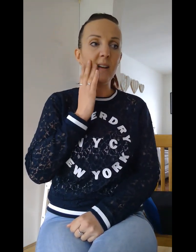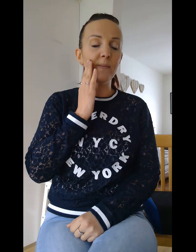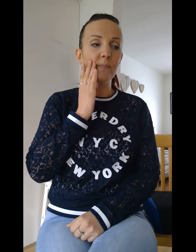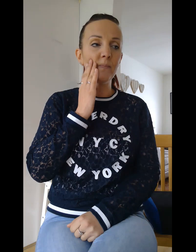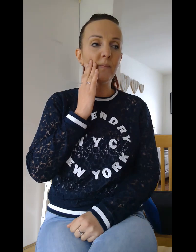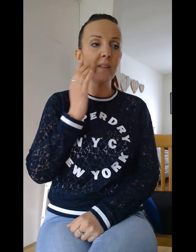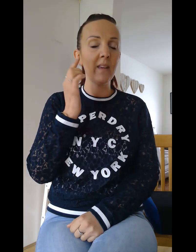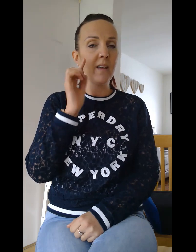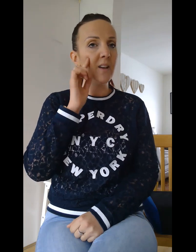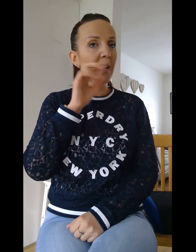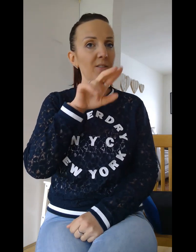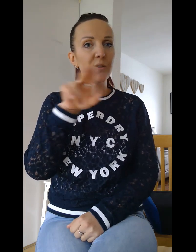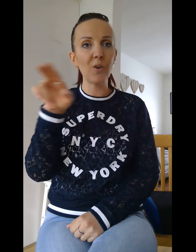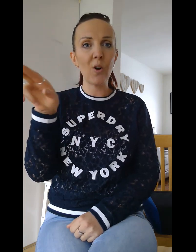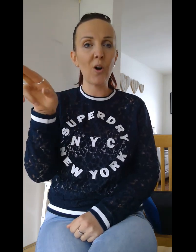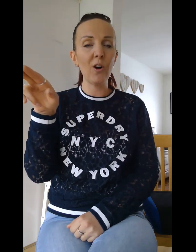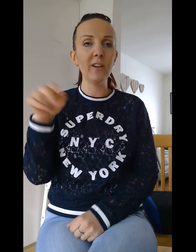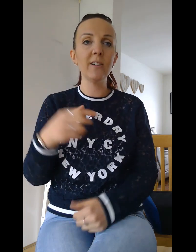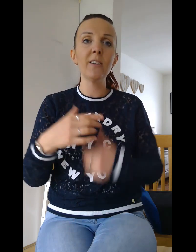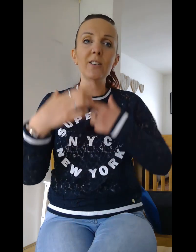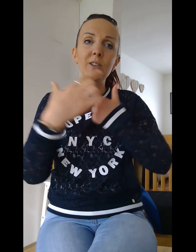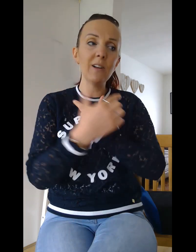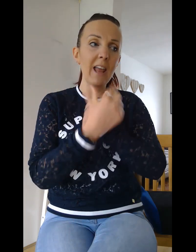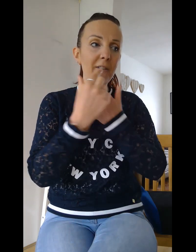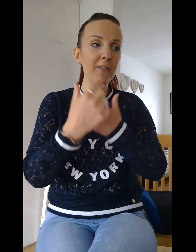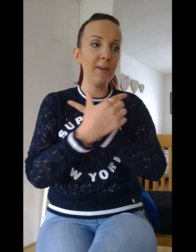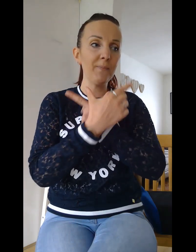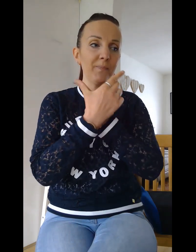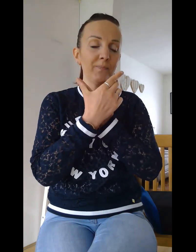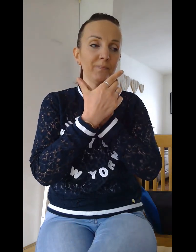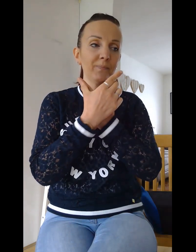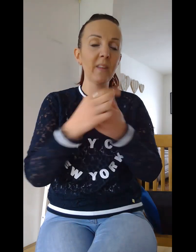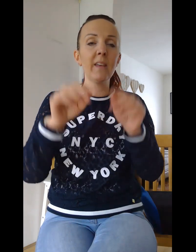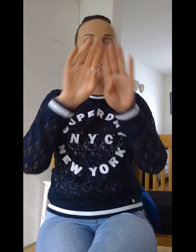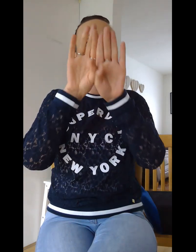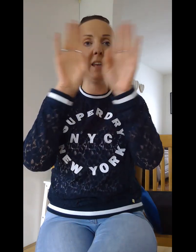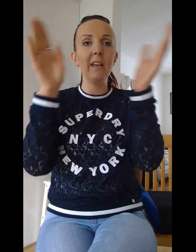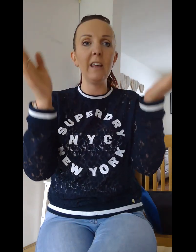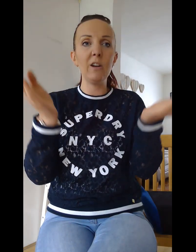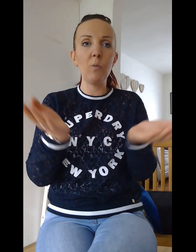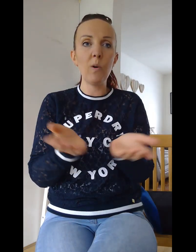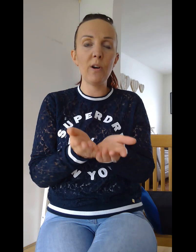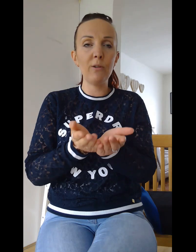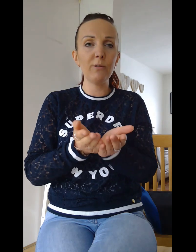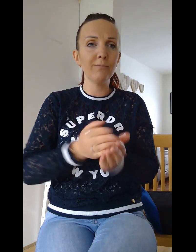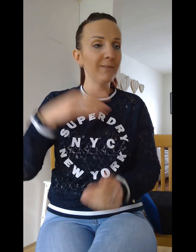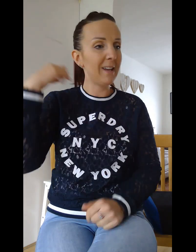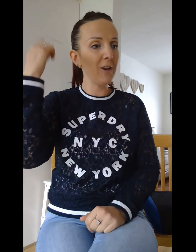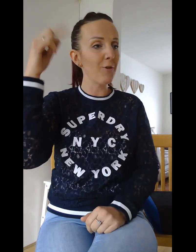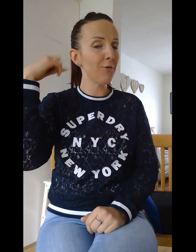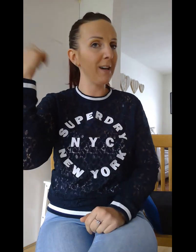when saw you laughing in a world make you go